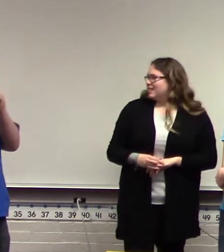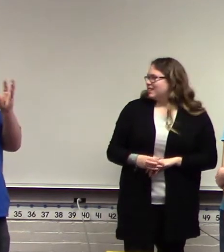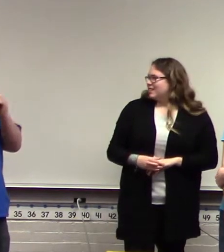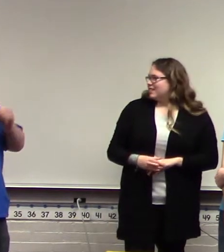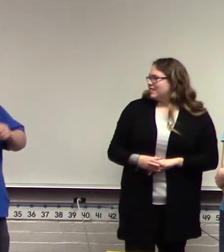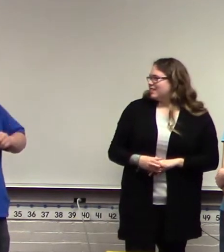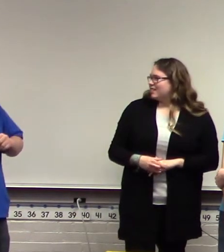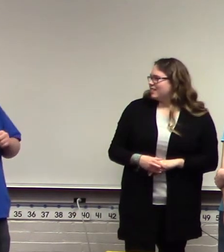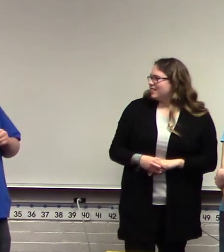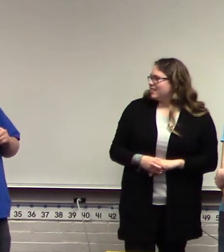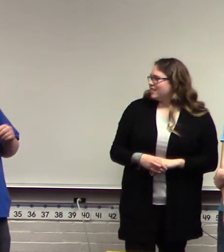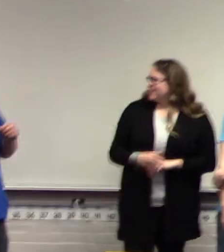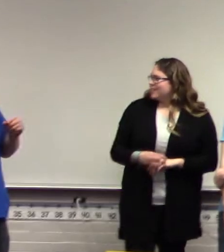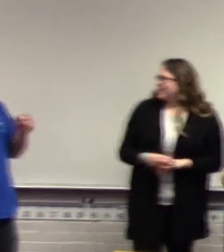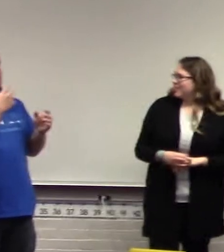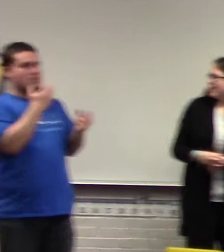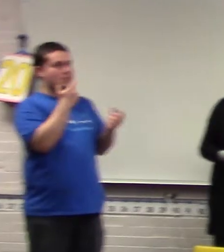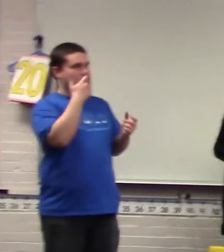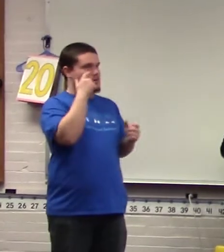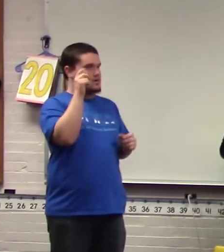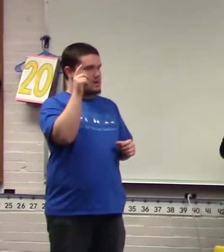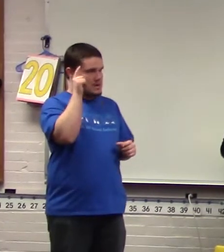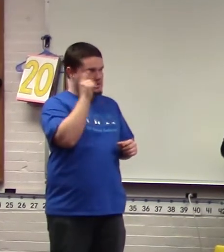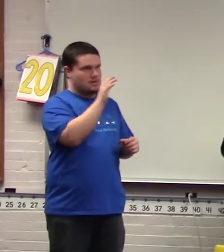that conference was because we